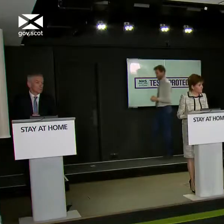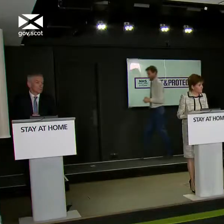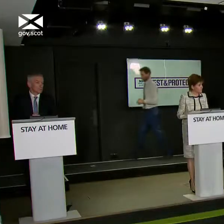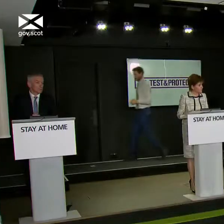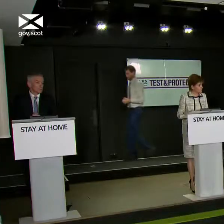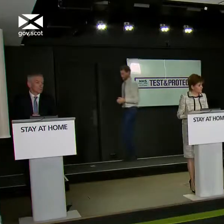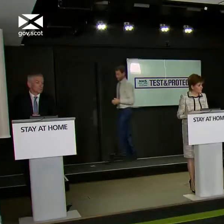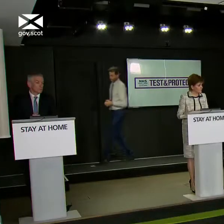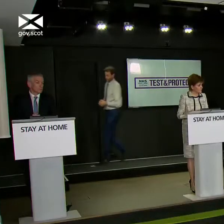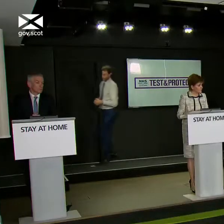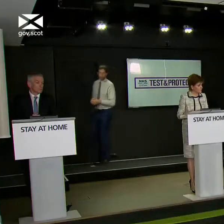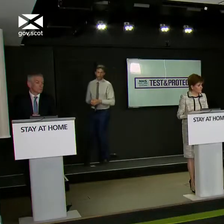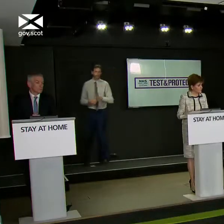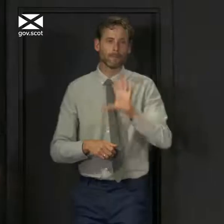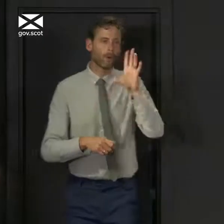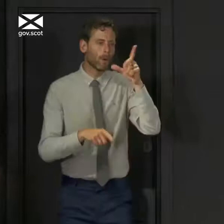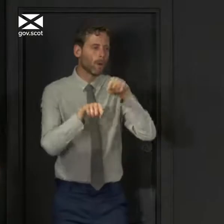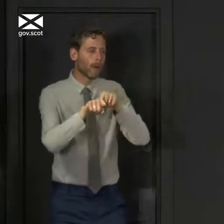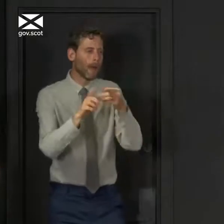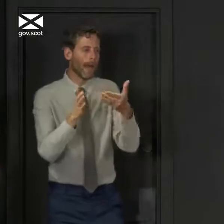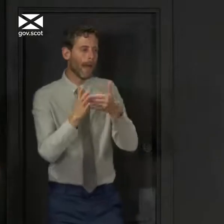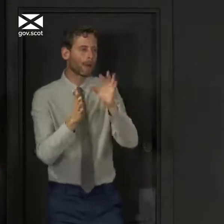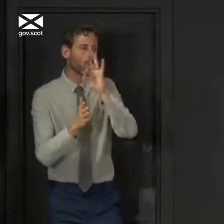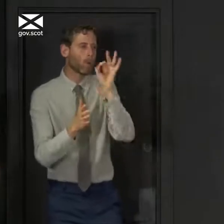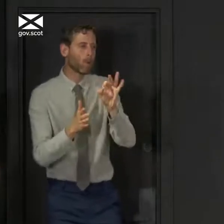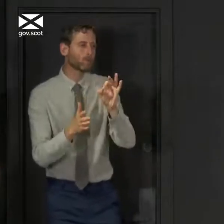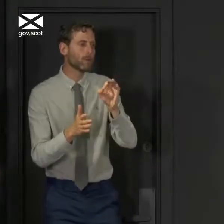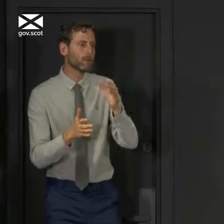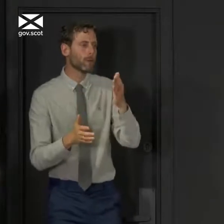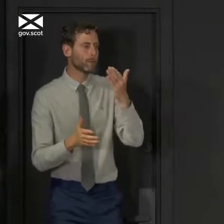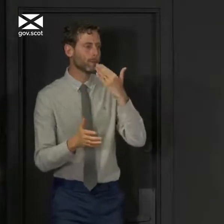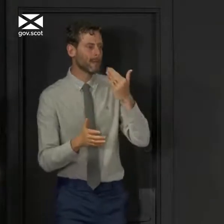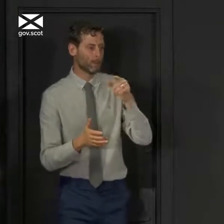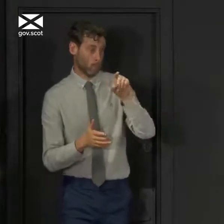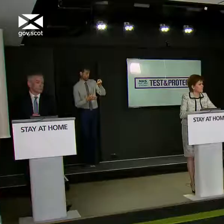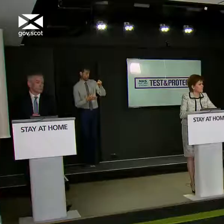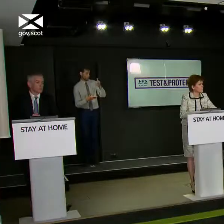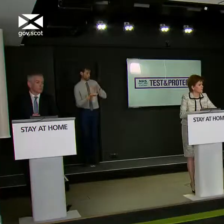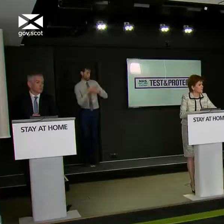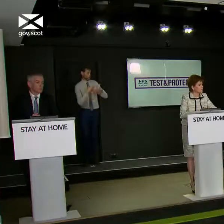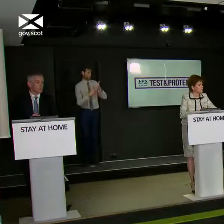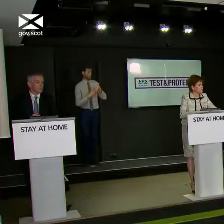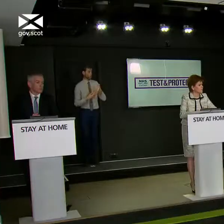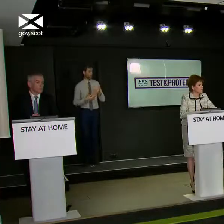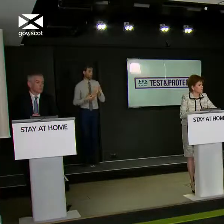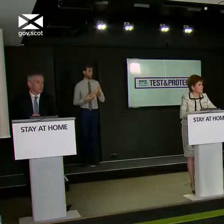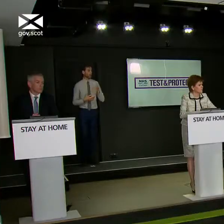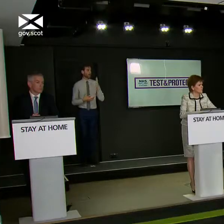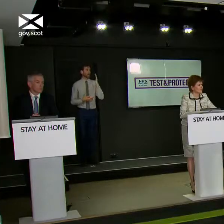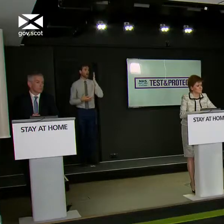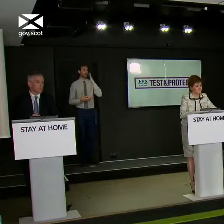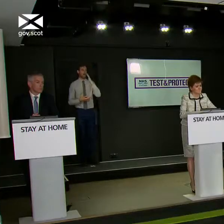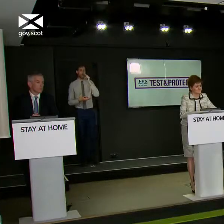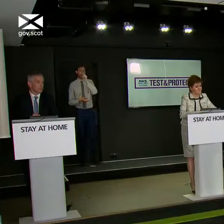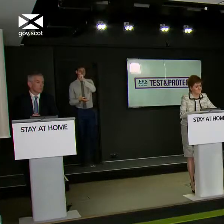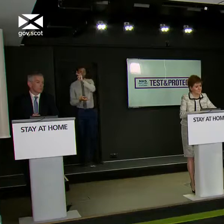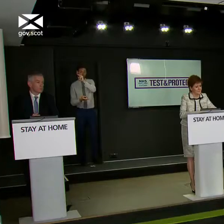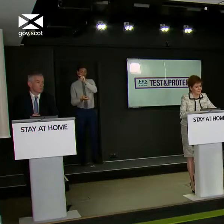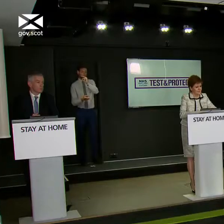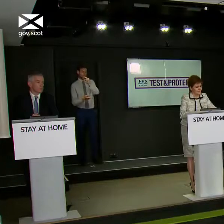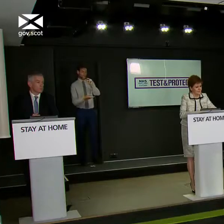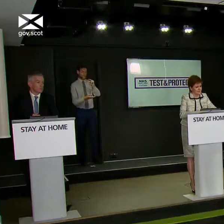Just to a little bit as a follow-up, can you just tell the country whether all these downward trends will keep going downwards?